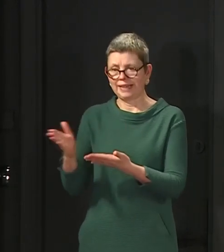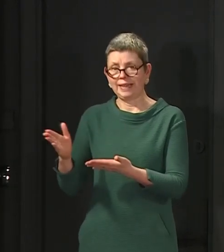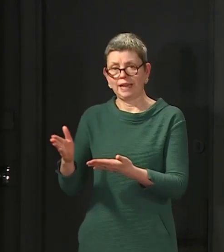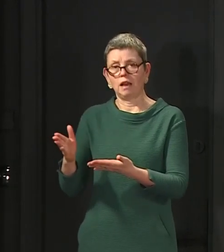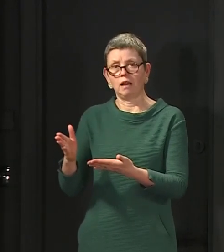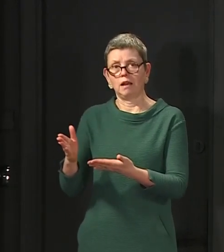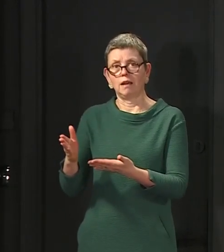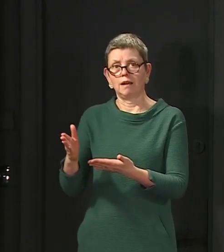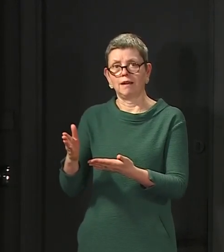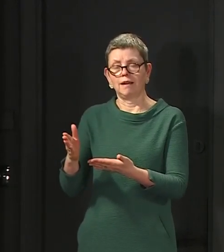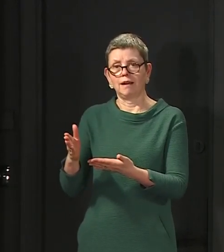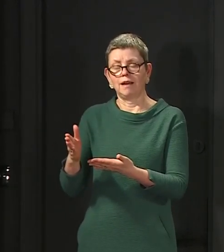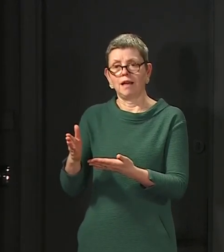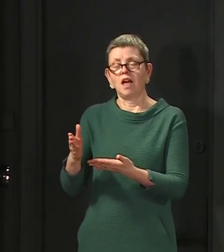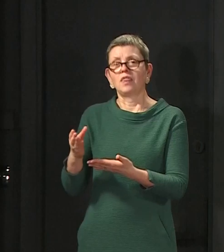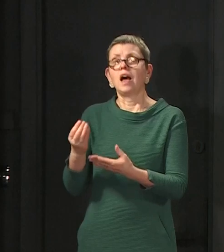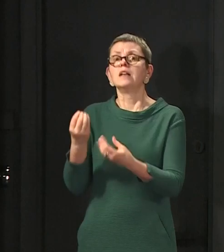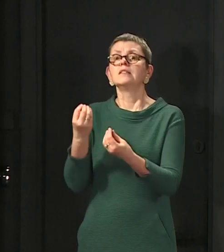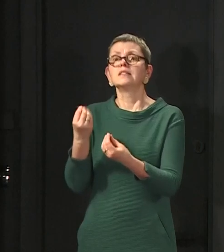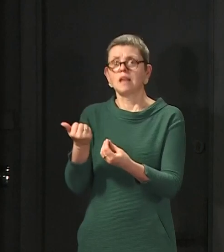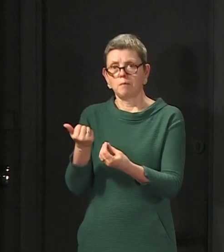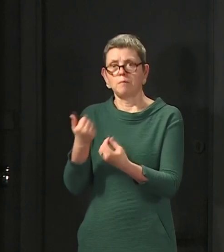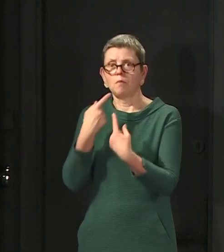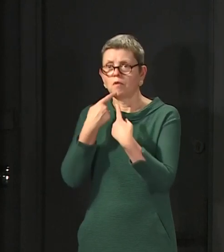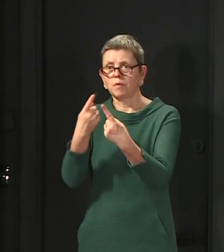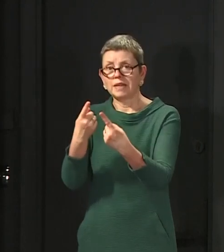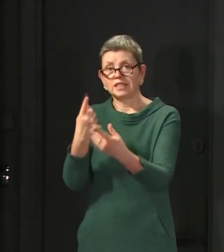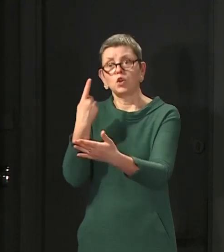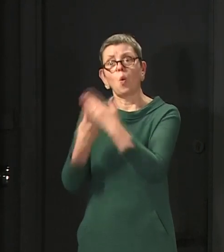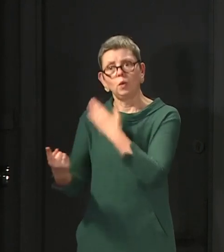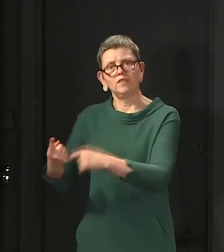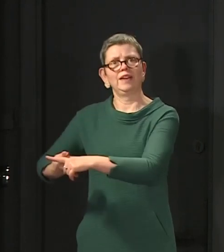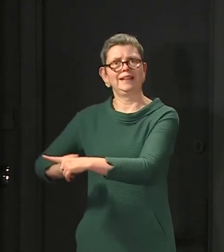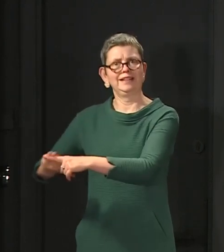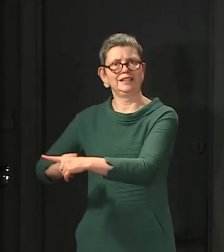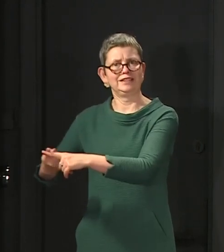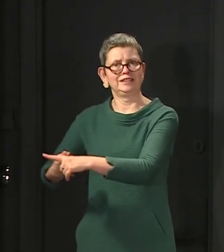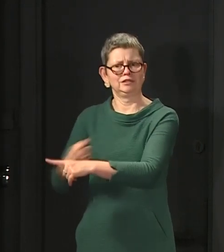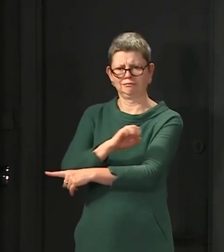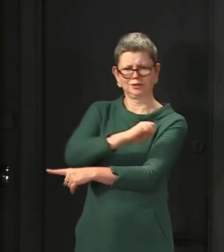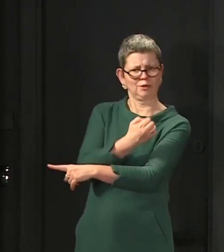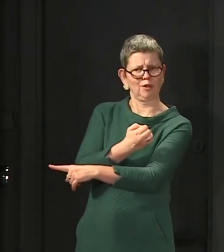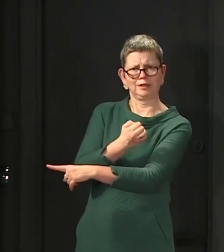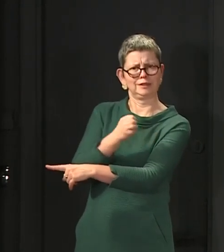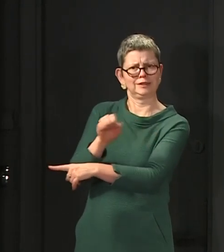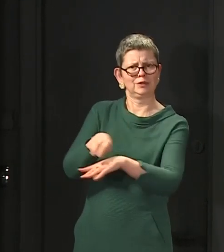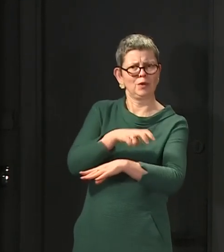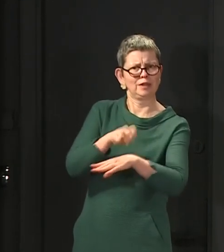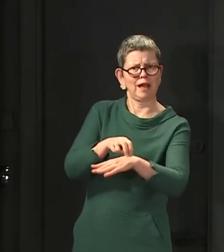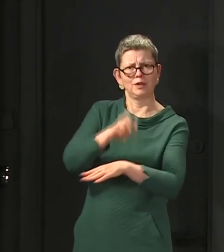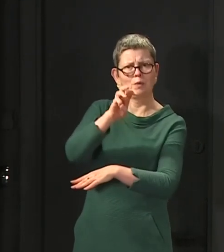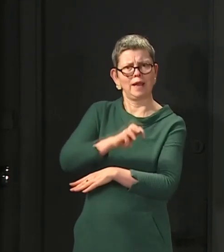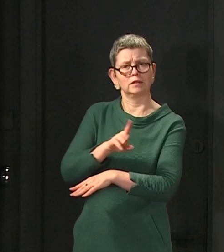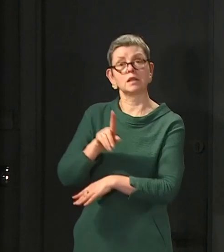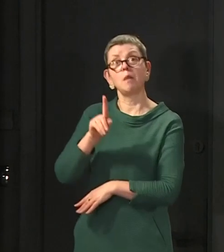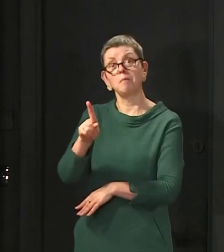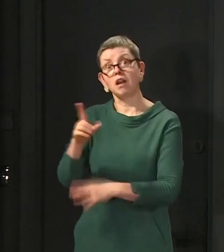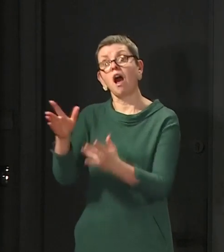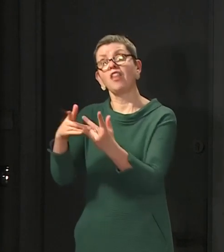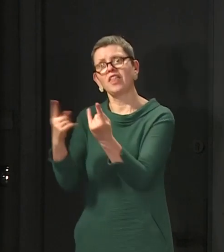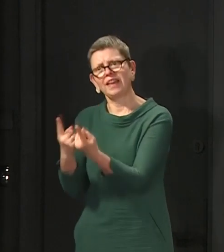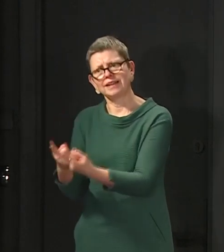saying applies to England and not to Scotland, Wales and Northern Ireland. There will be other things that he says around border control, for example,